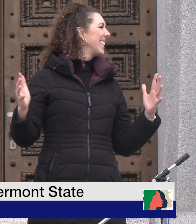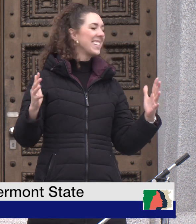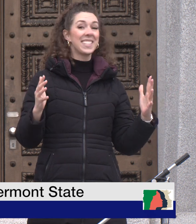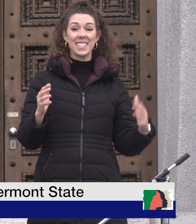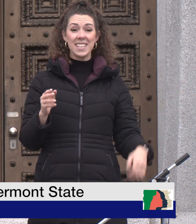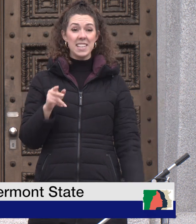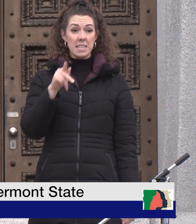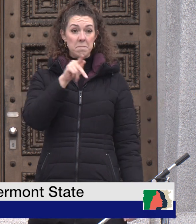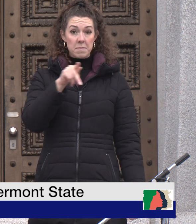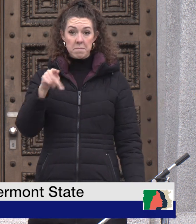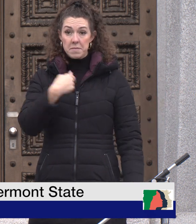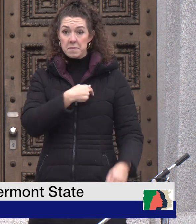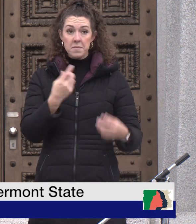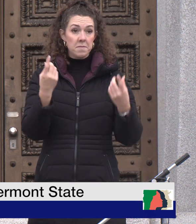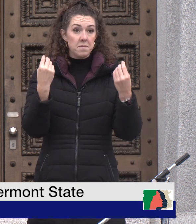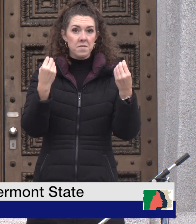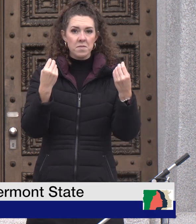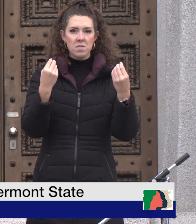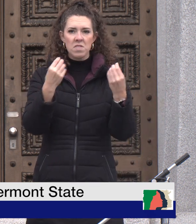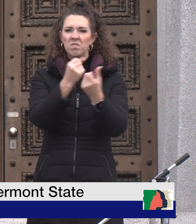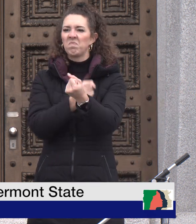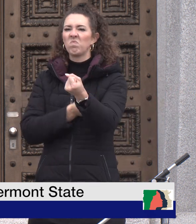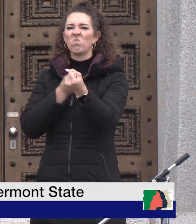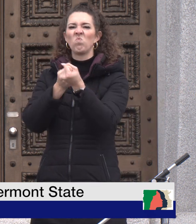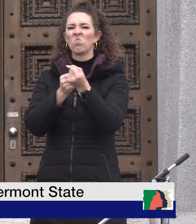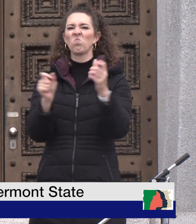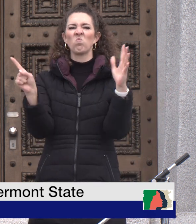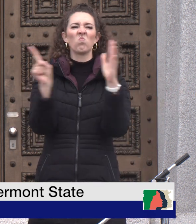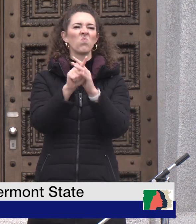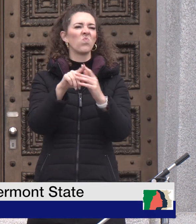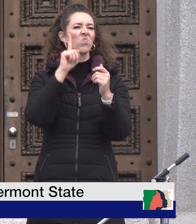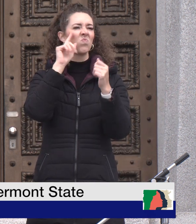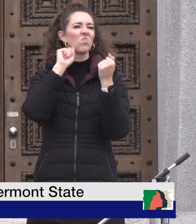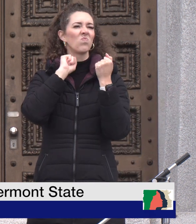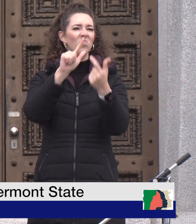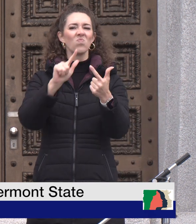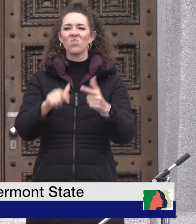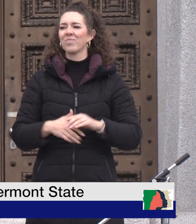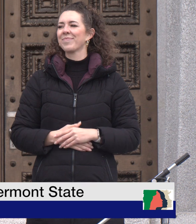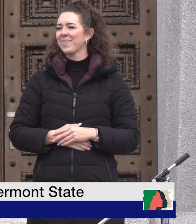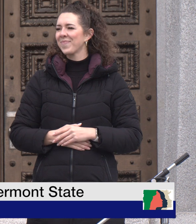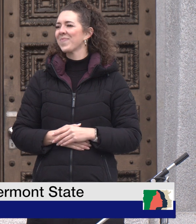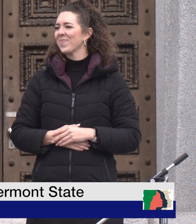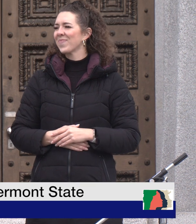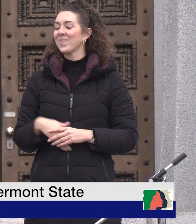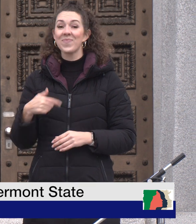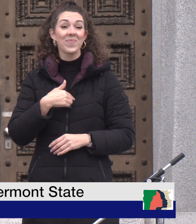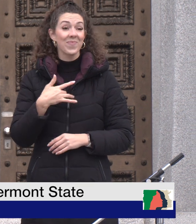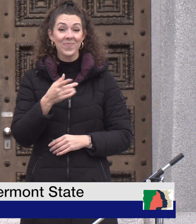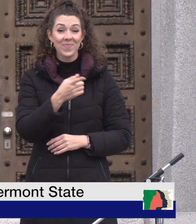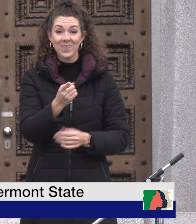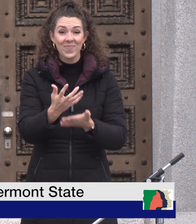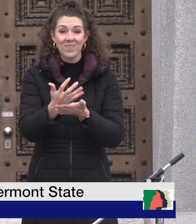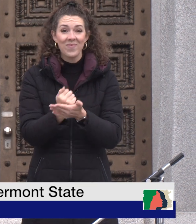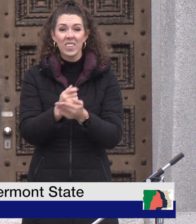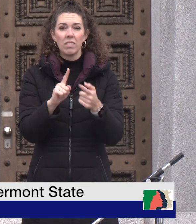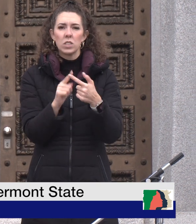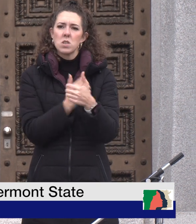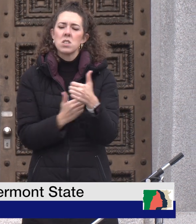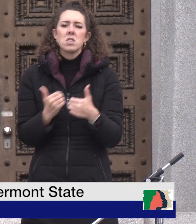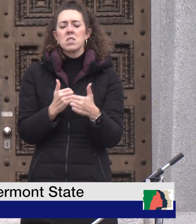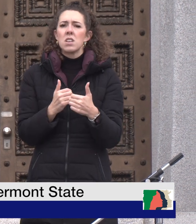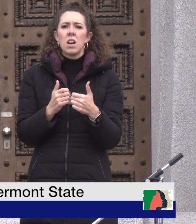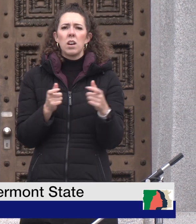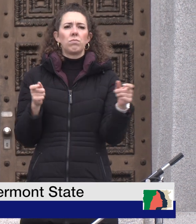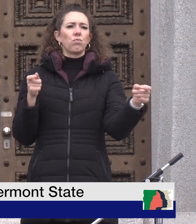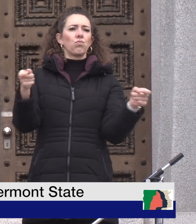Planned Parenthood believes in showing up for everyone. We believe that you deserve to be in charge of your